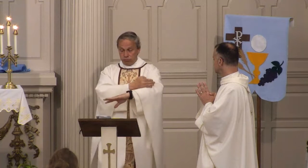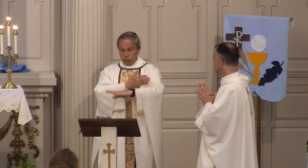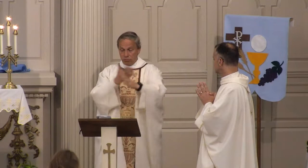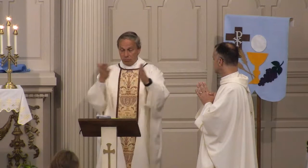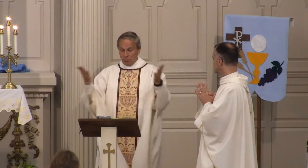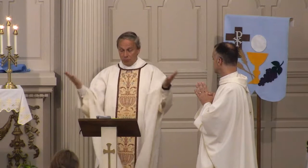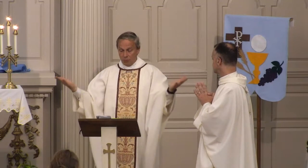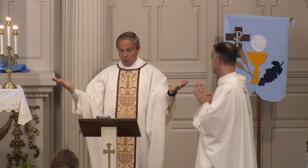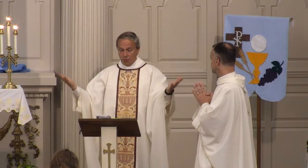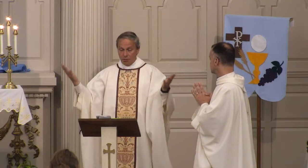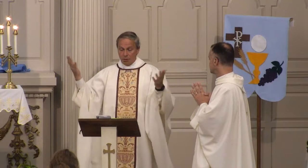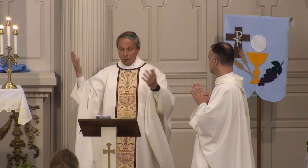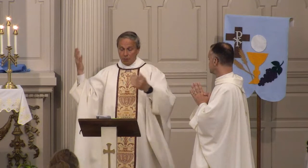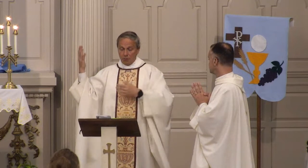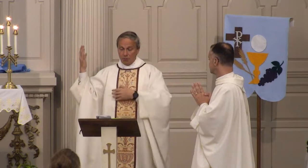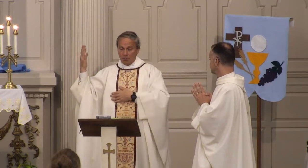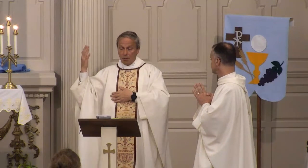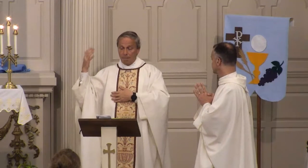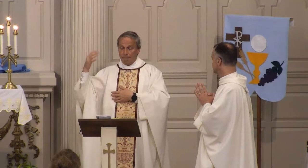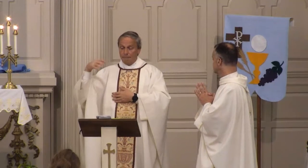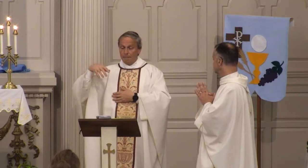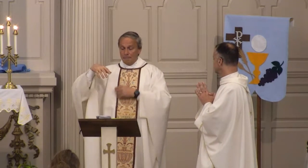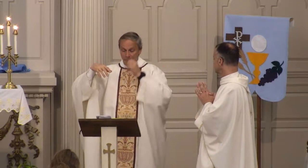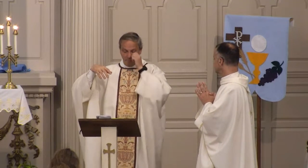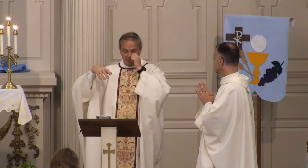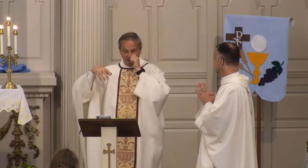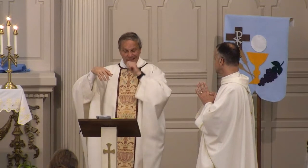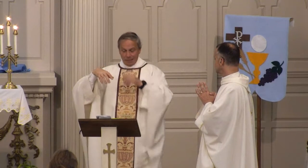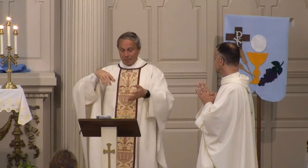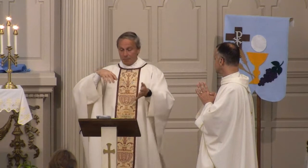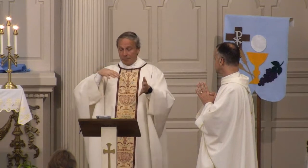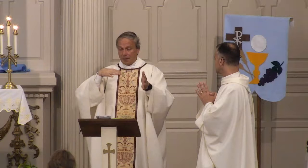increase in us, we pray,